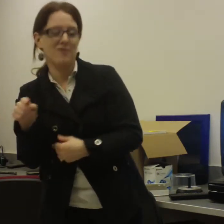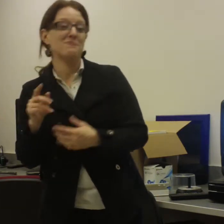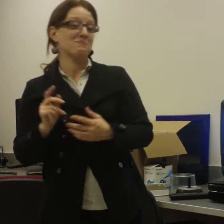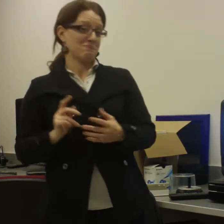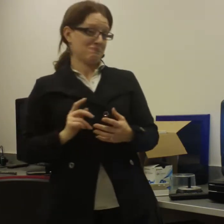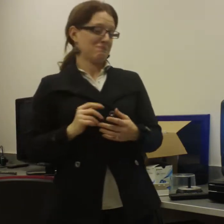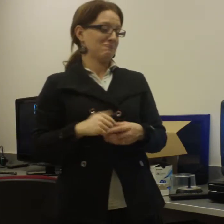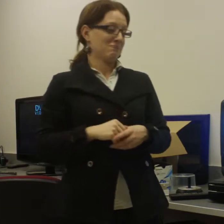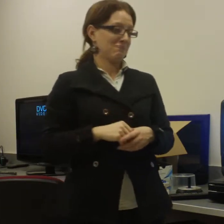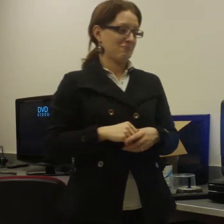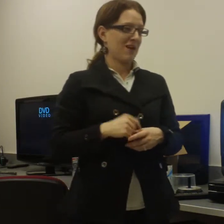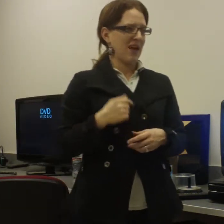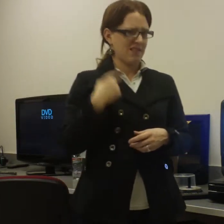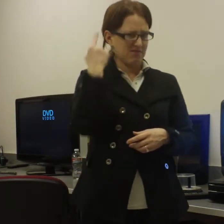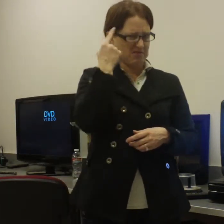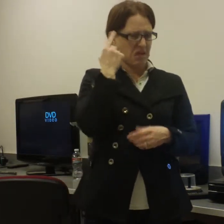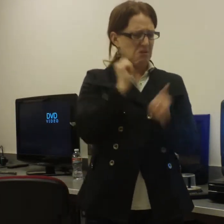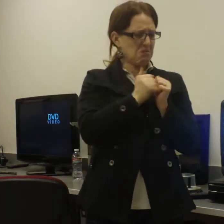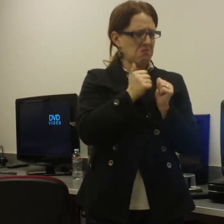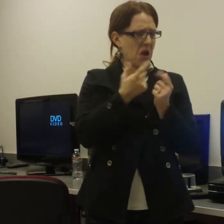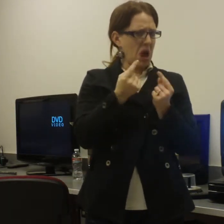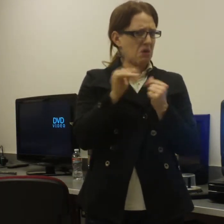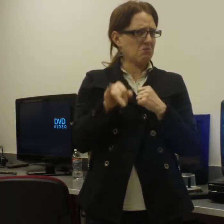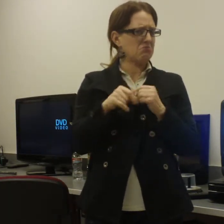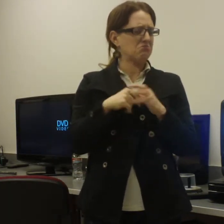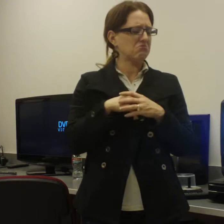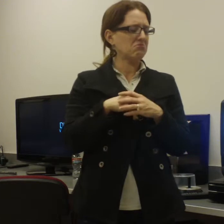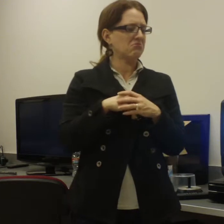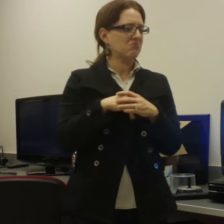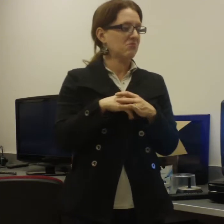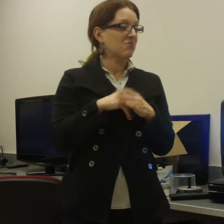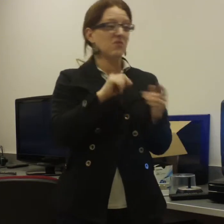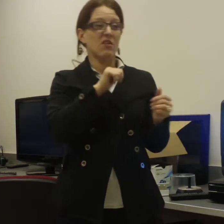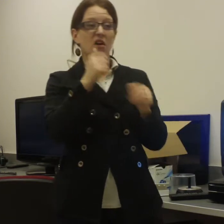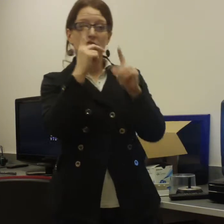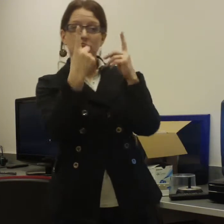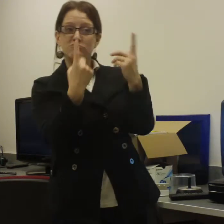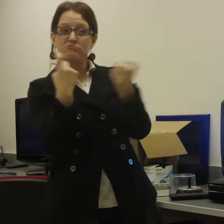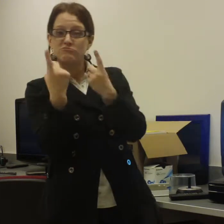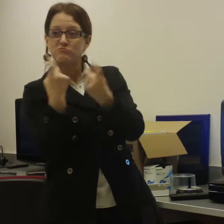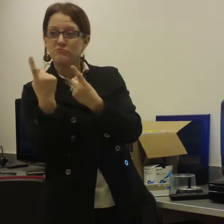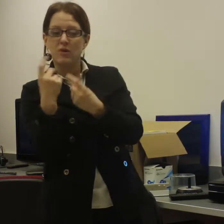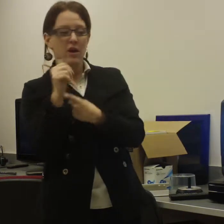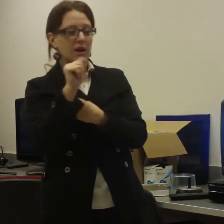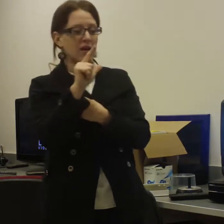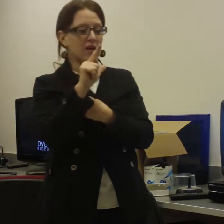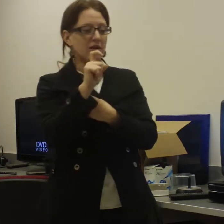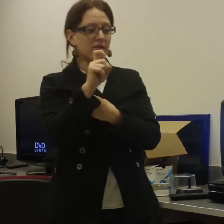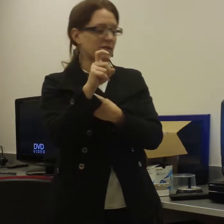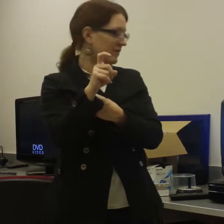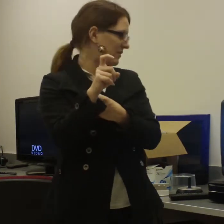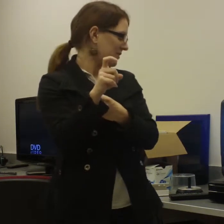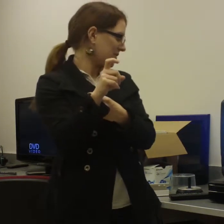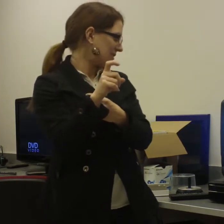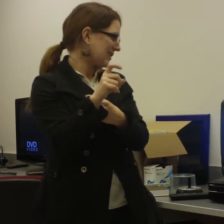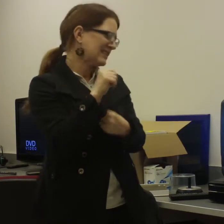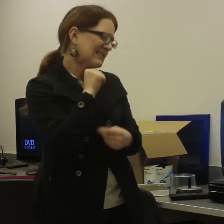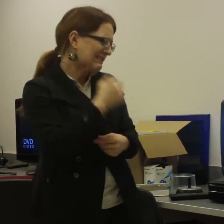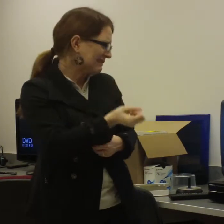it. Okay? Other questions, Alex? Well, Alex said how no one can say that